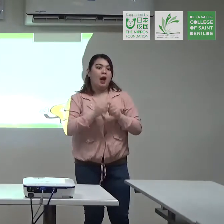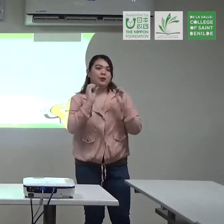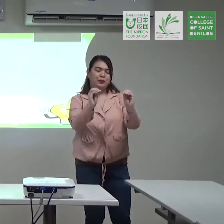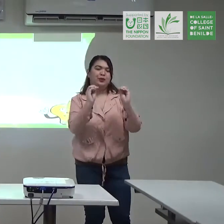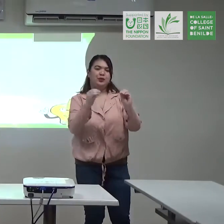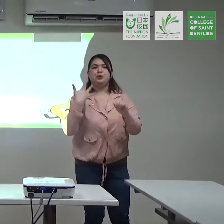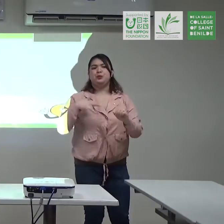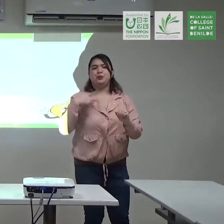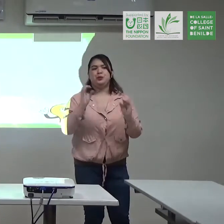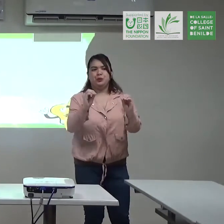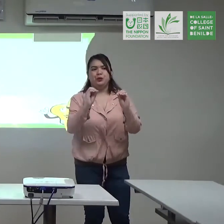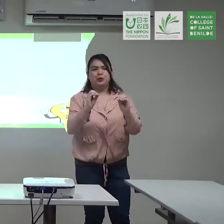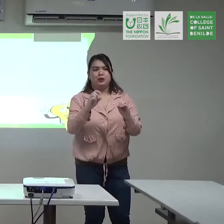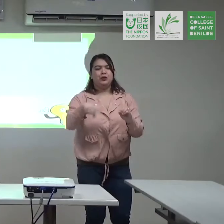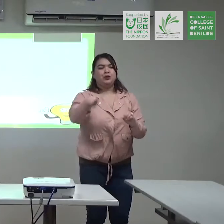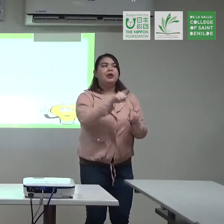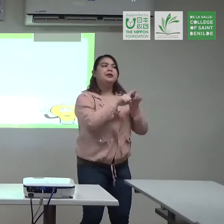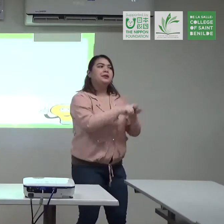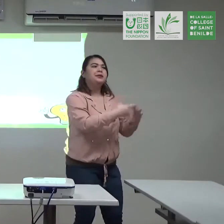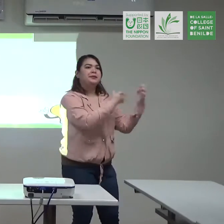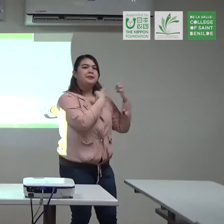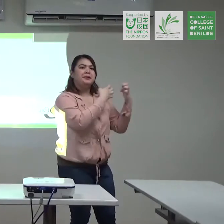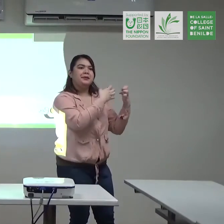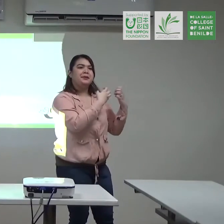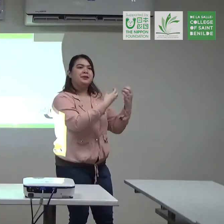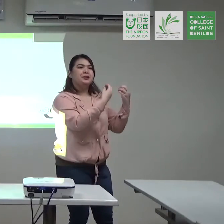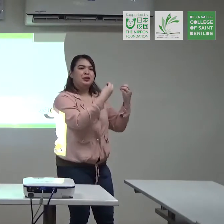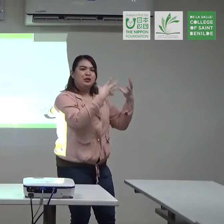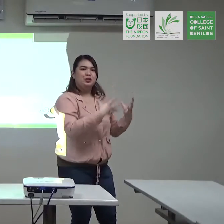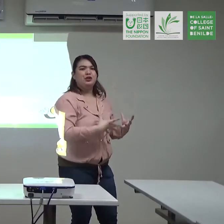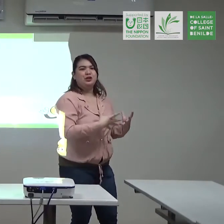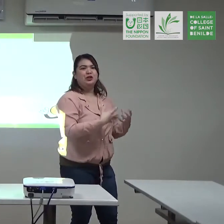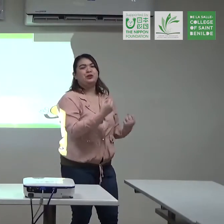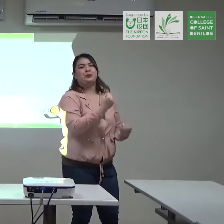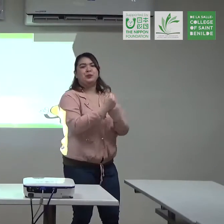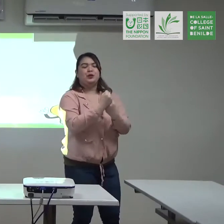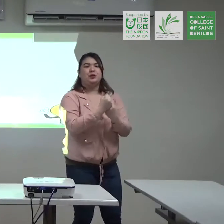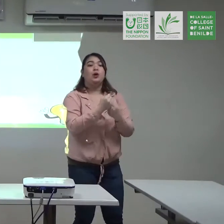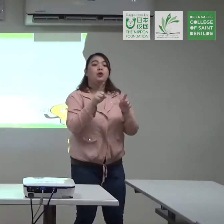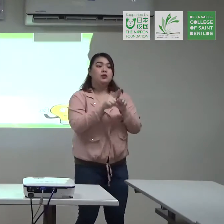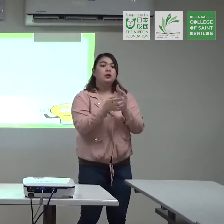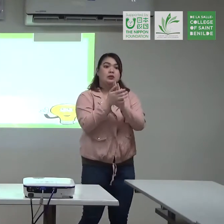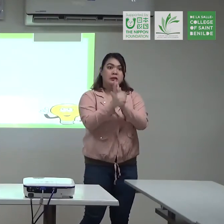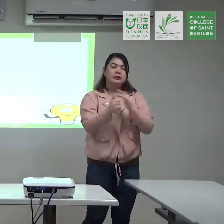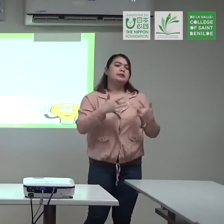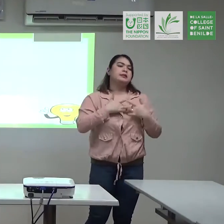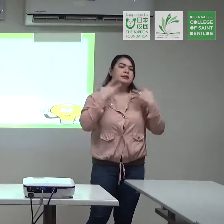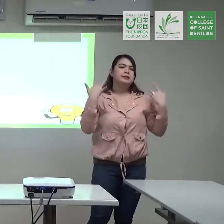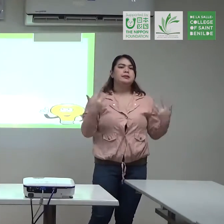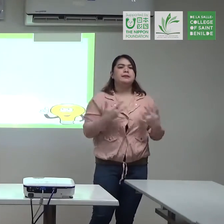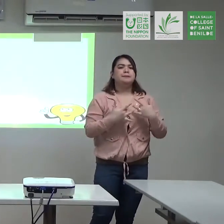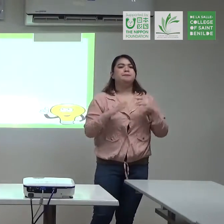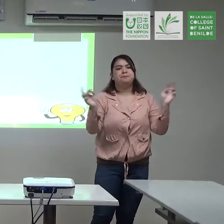provides the guidance, expertise, and the heart.